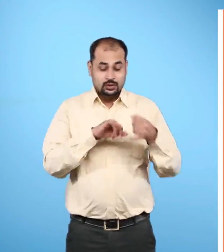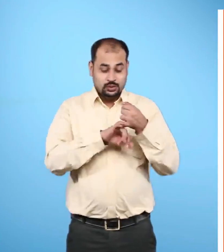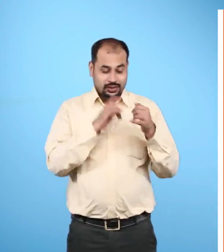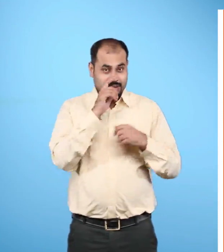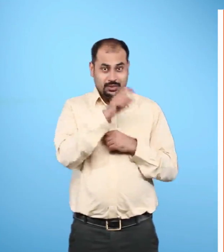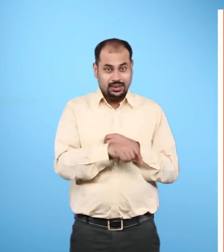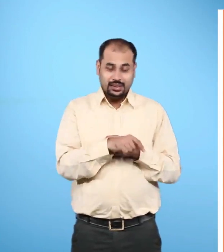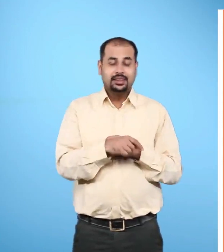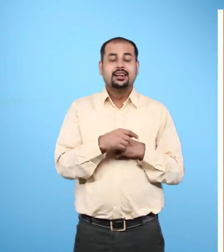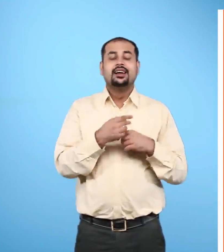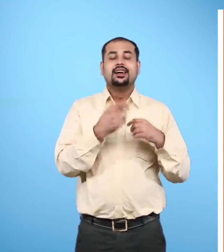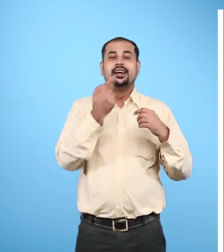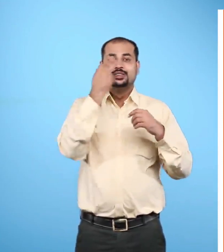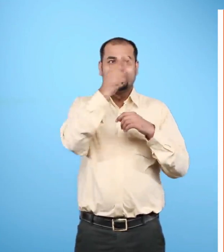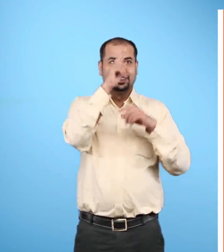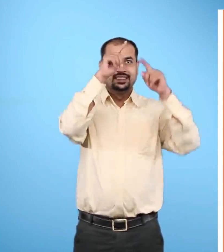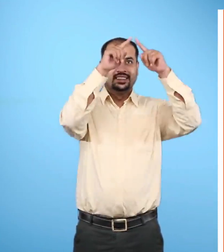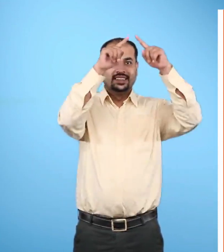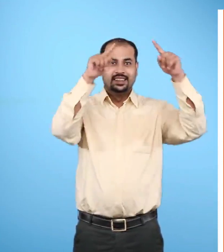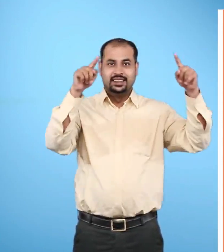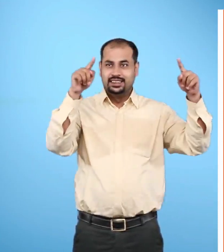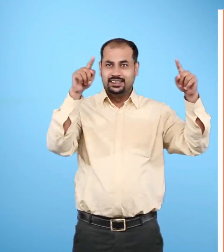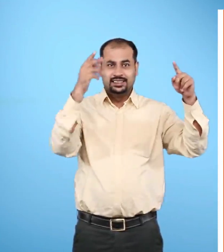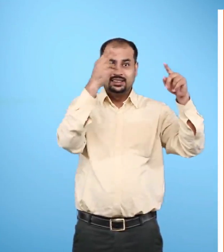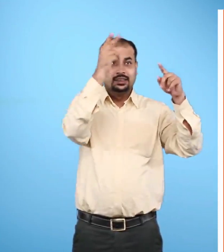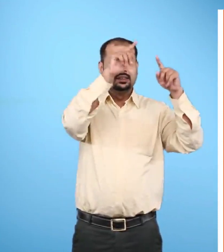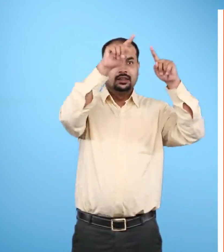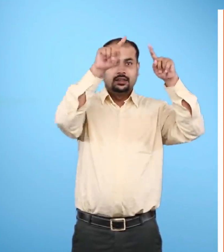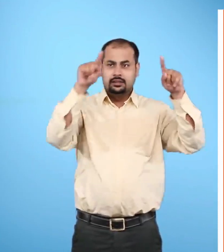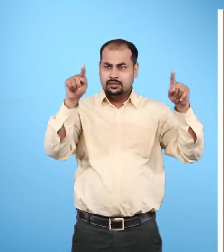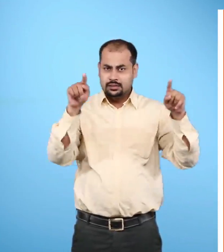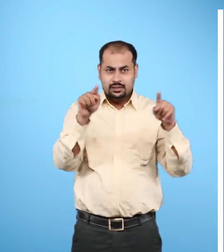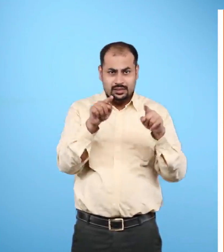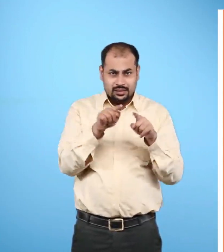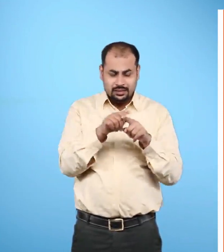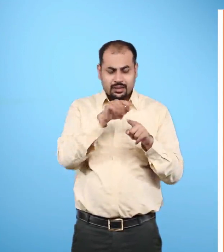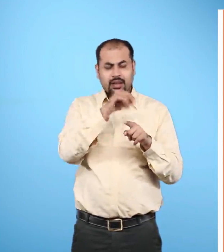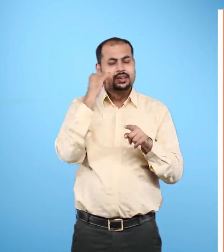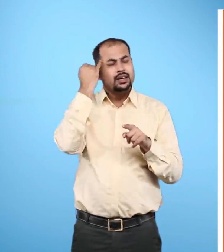This time, Suruchi has drawn the bottom triangle in a different way.